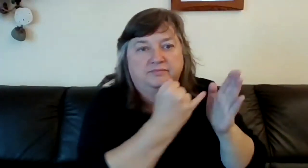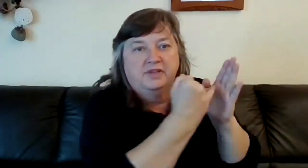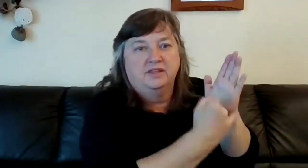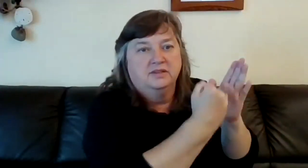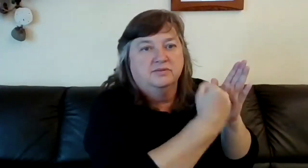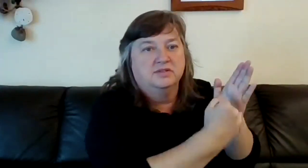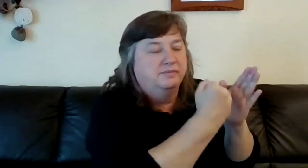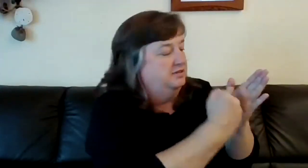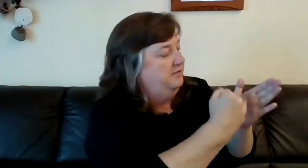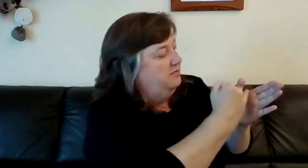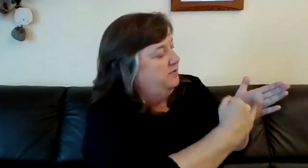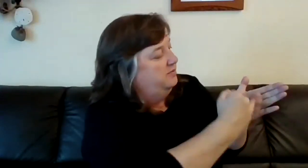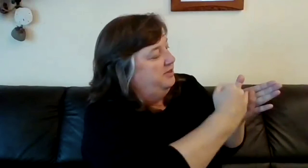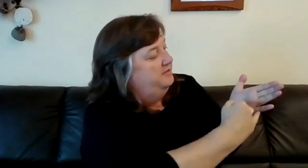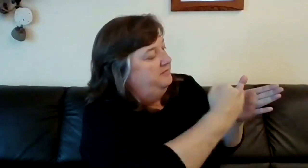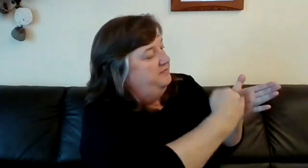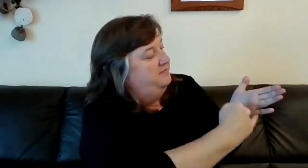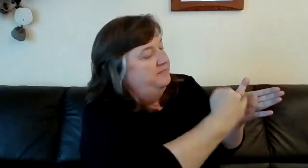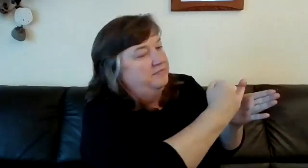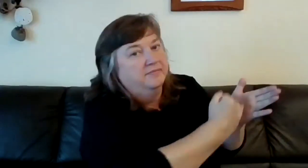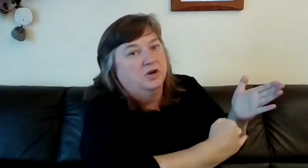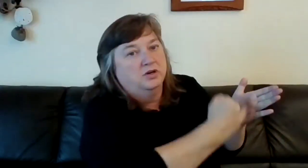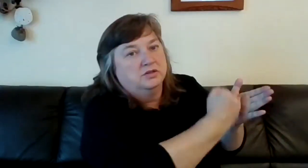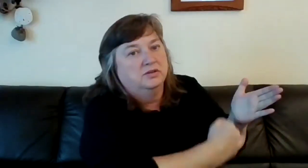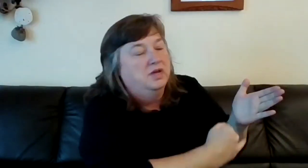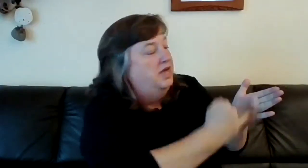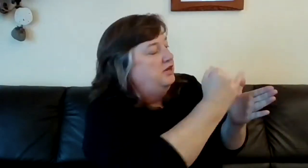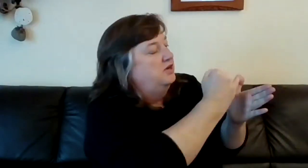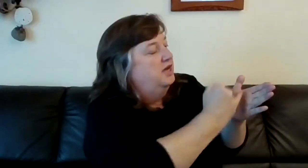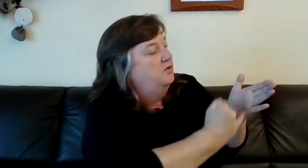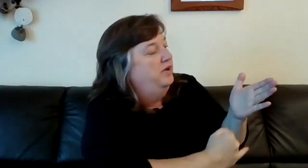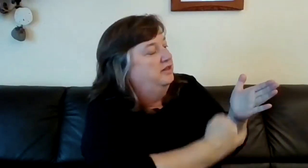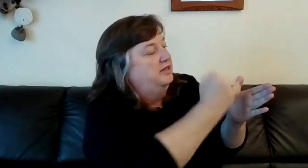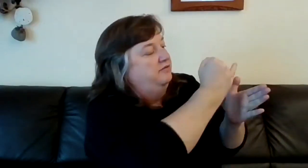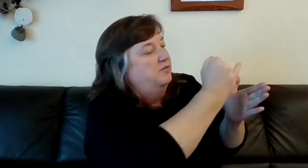I think this one's the best view, probably. Art. And you can kind of wiggle it if you want